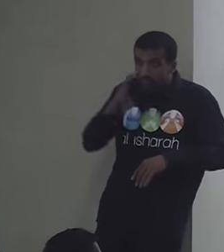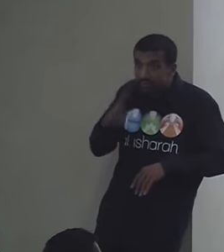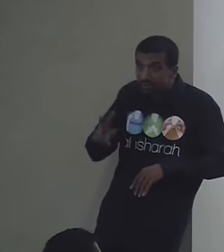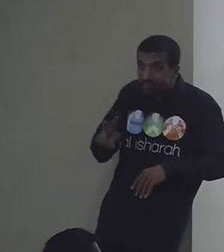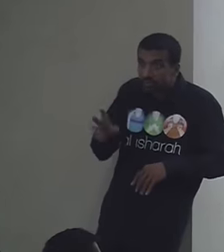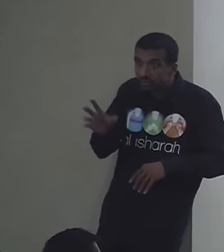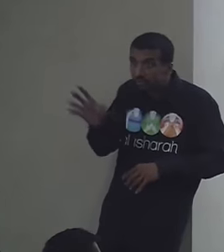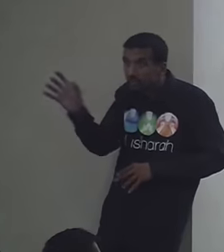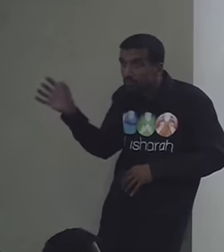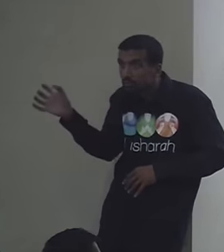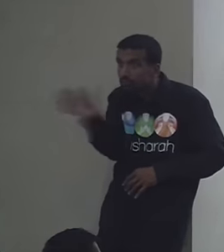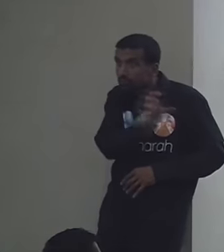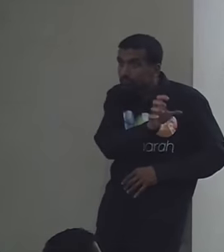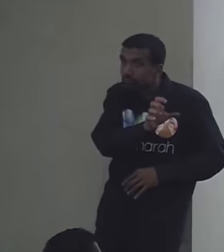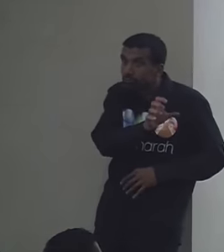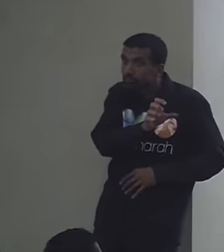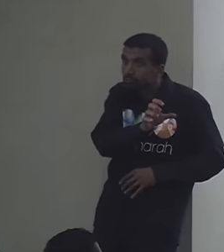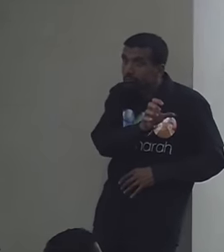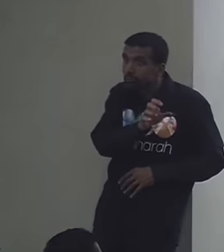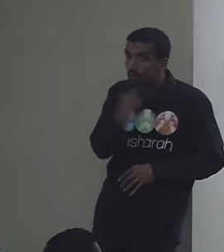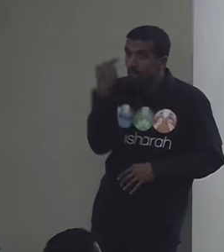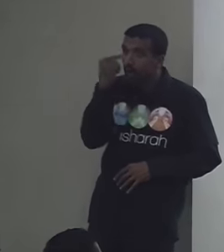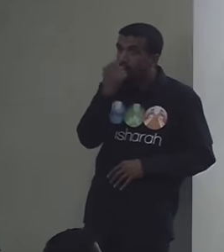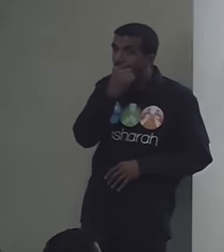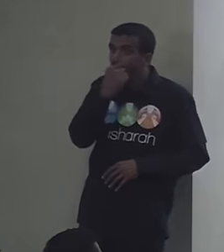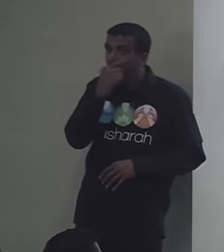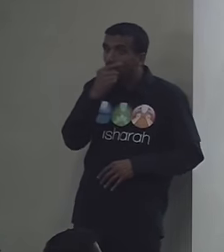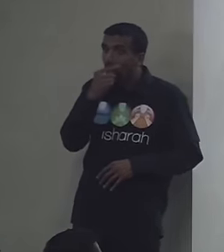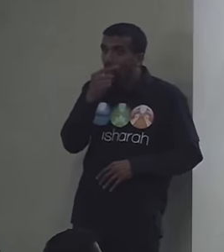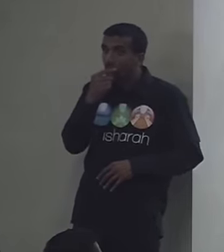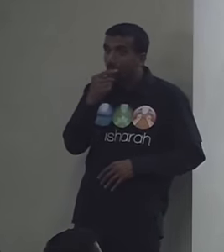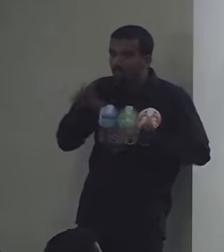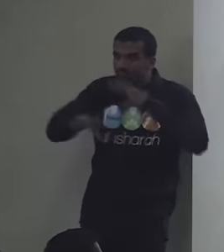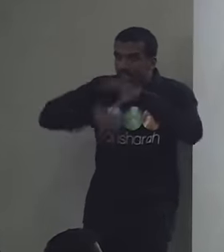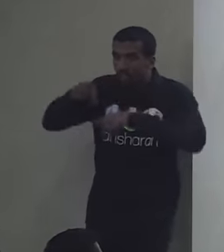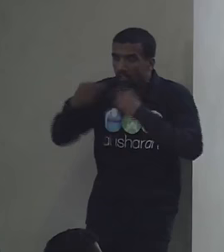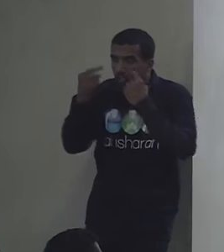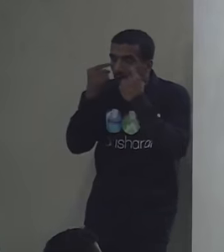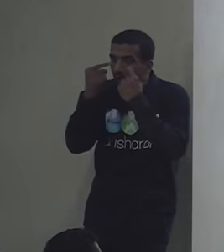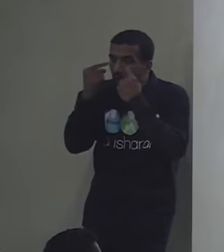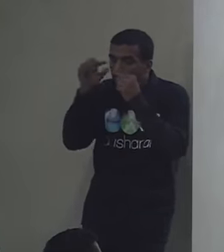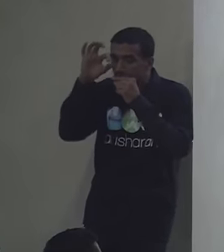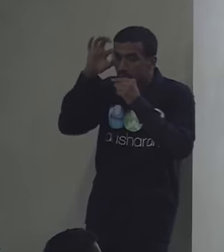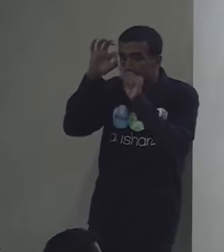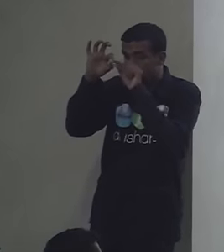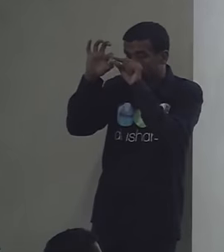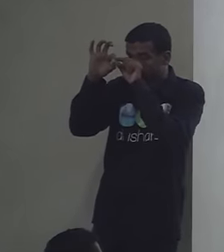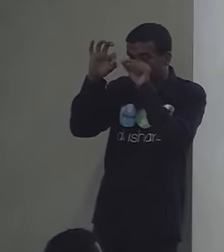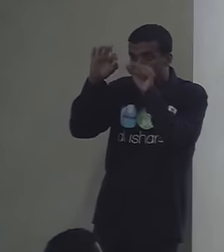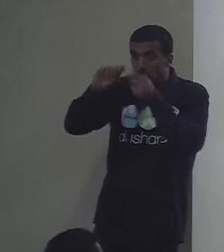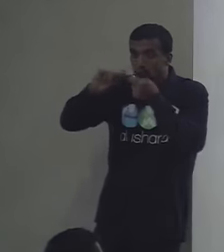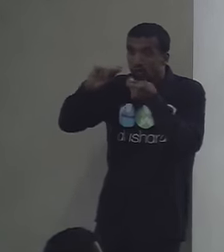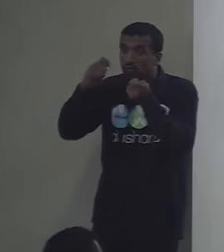their nature overtakes them, their pupils dilate, and they walk alongside. It's crazy. I know.